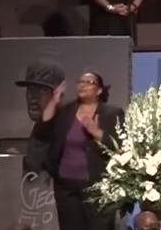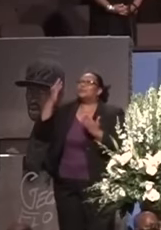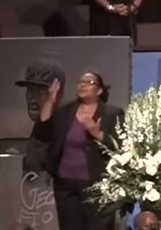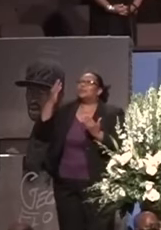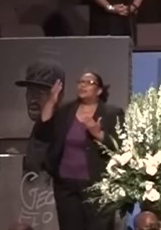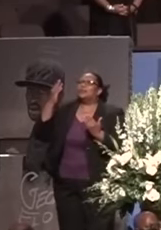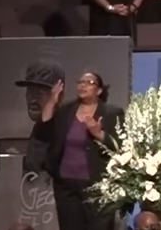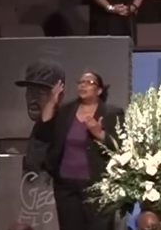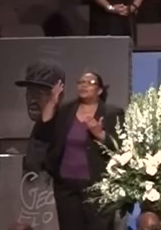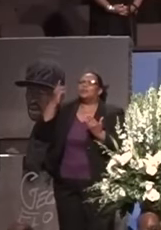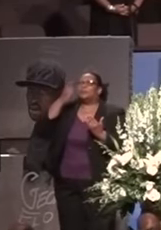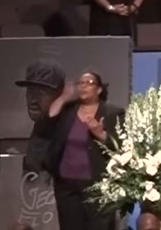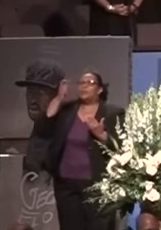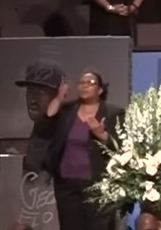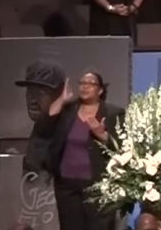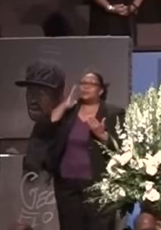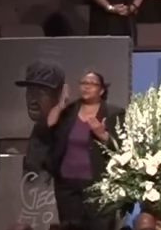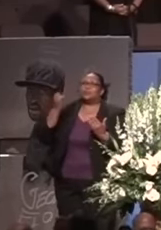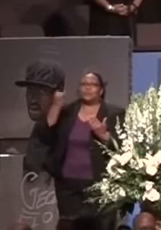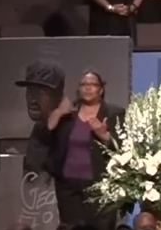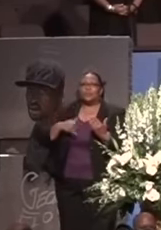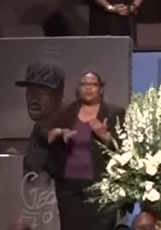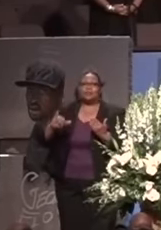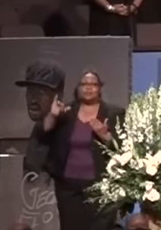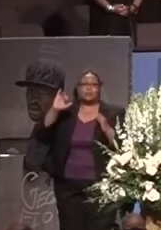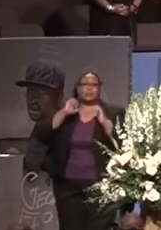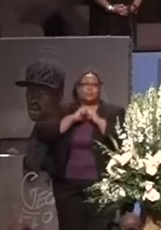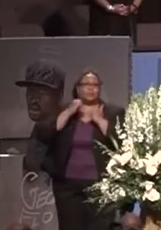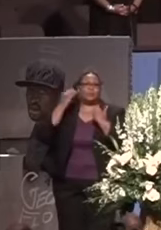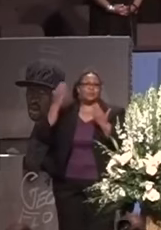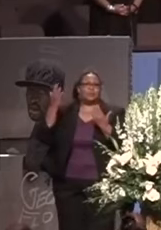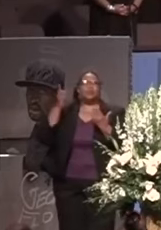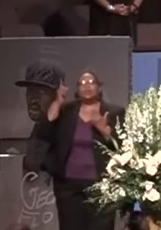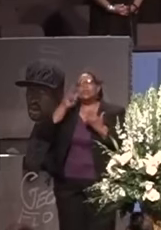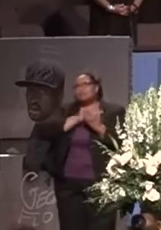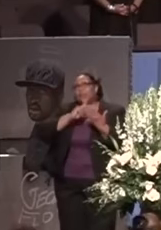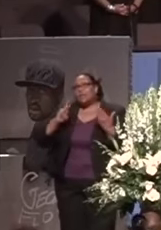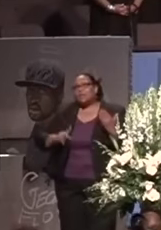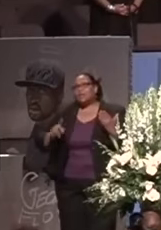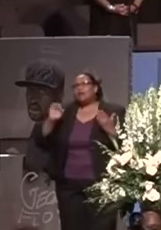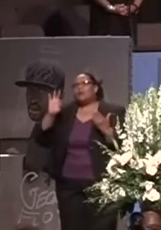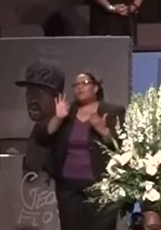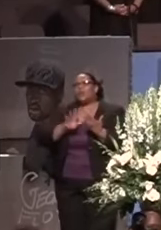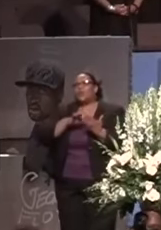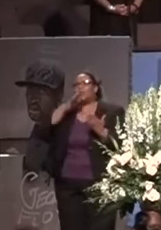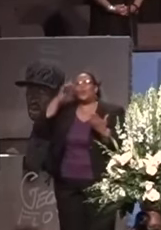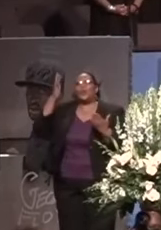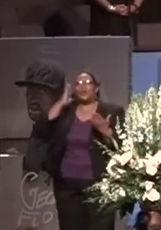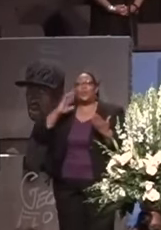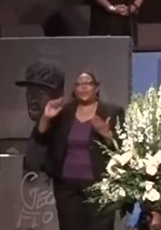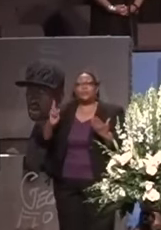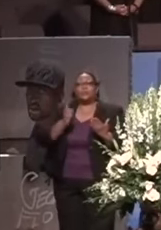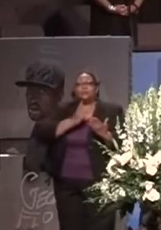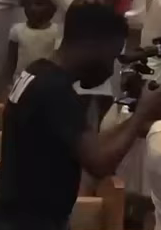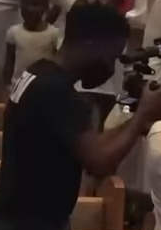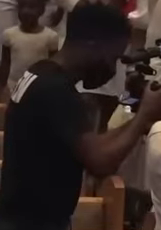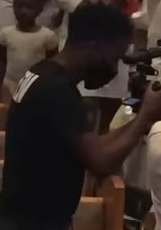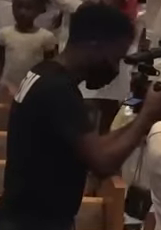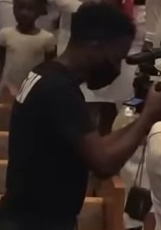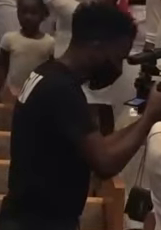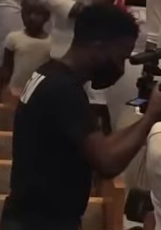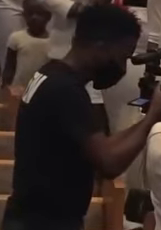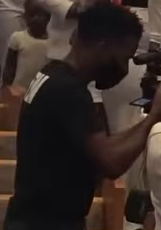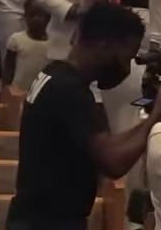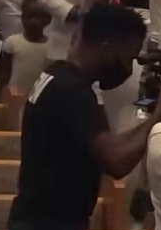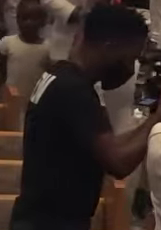Be lifted up, ye everlasting doors. King of glory shall come in. Who is